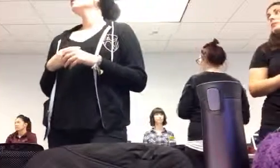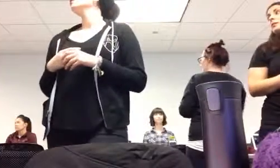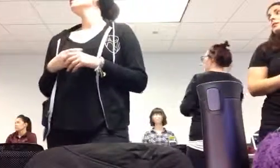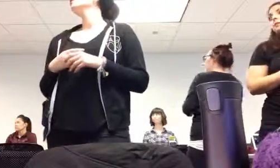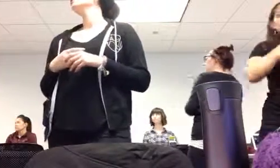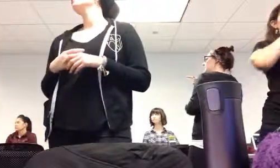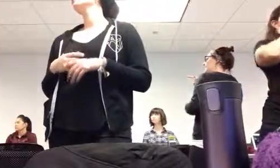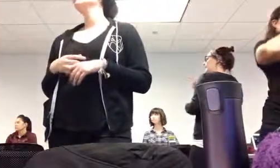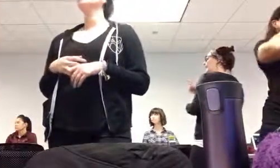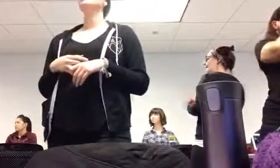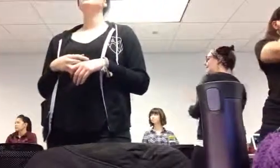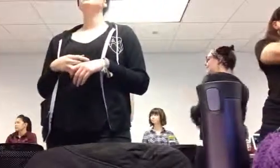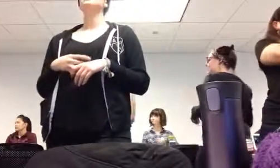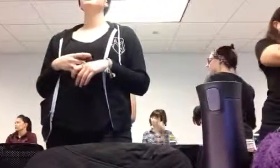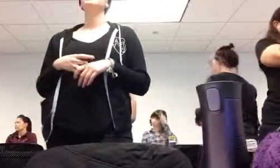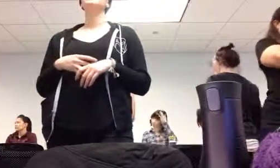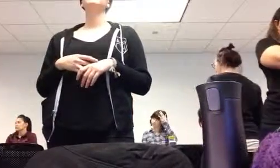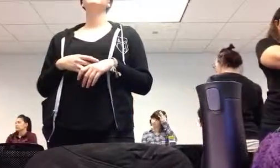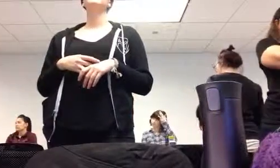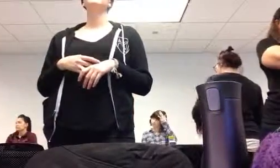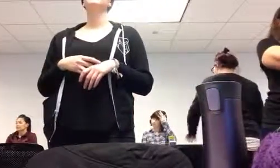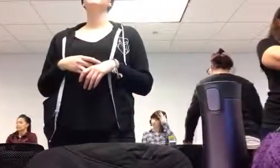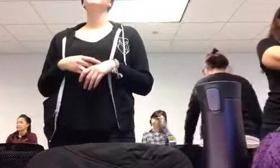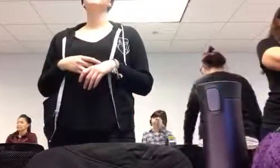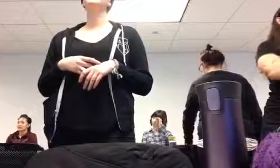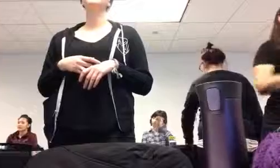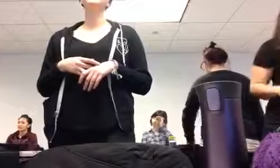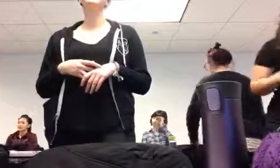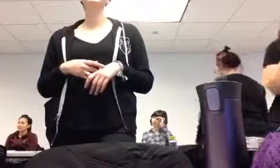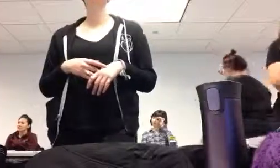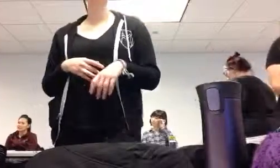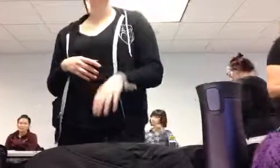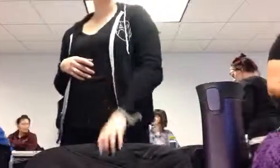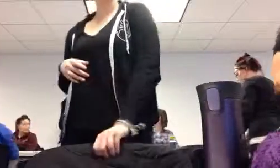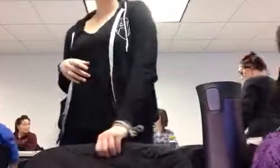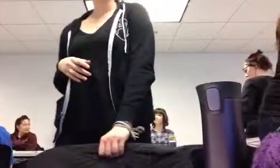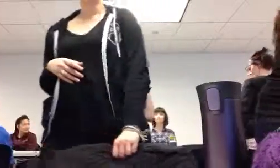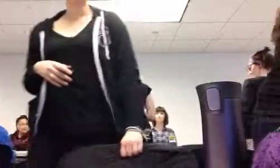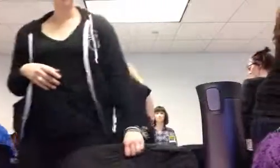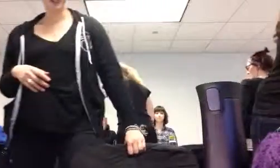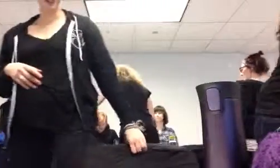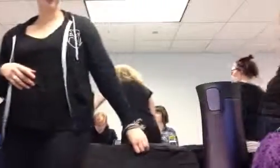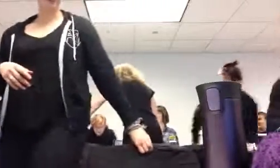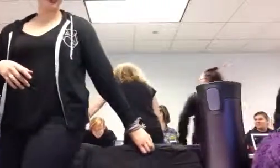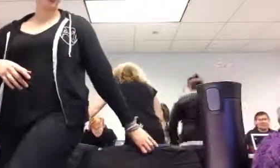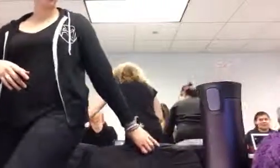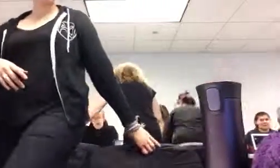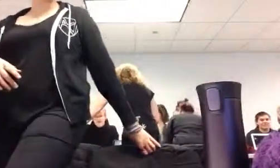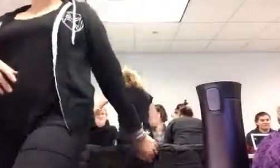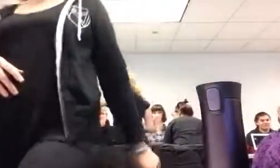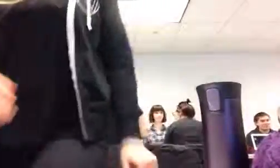ASL. Have a seat, relax, feedback to each other, ASL, please.